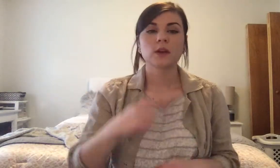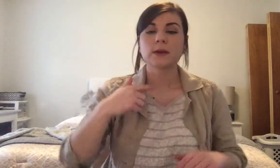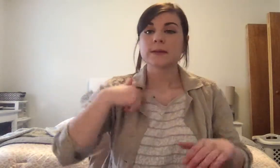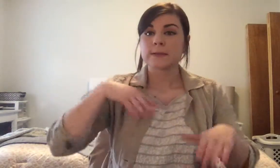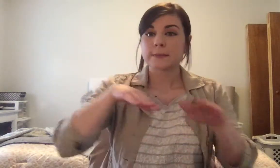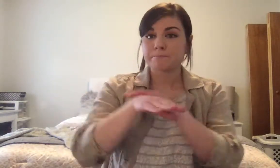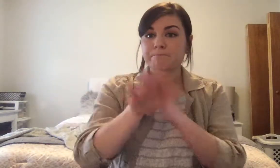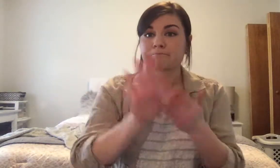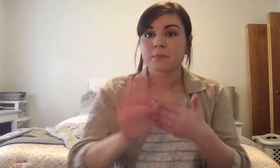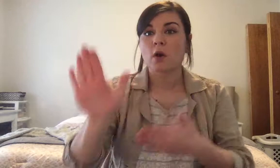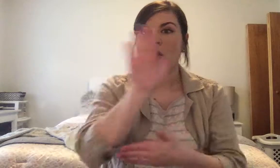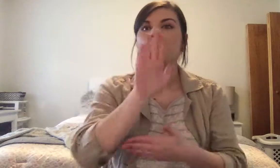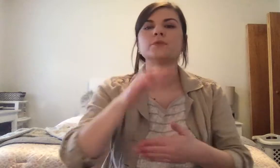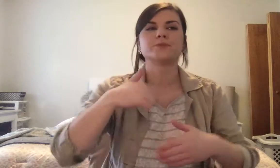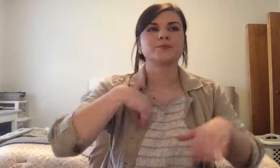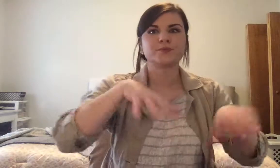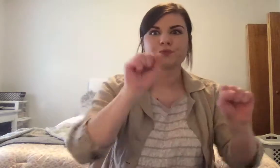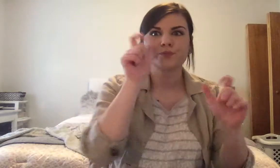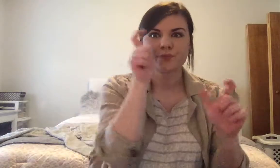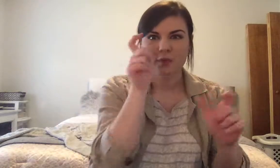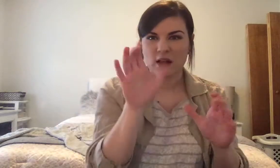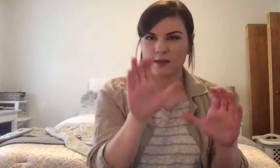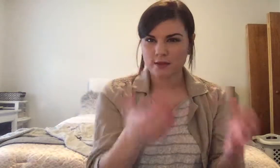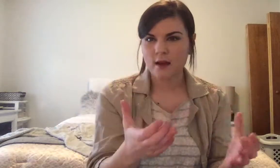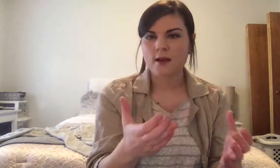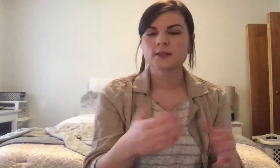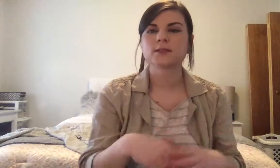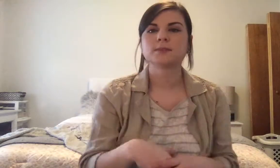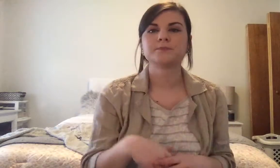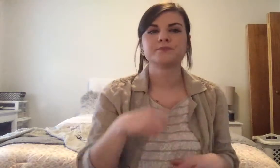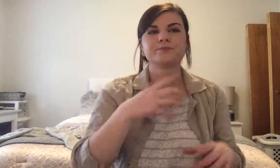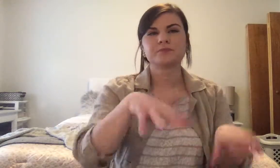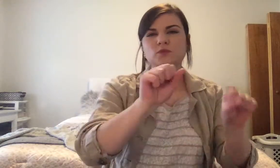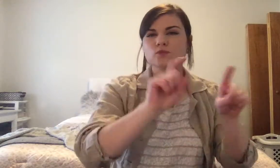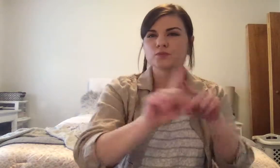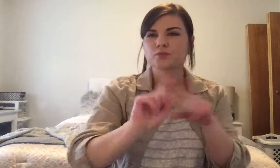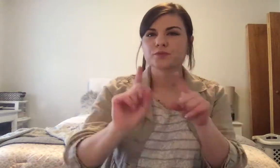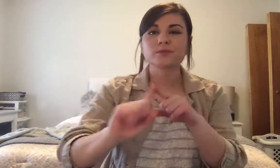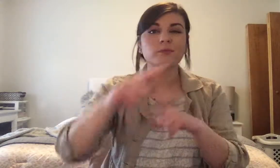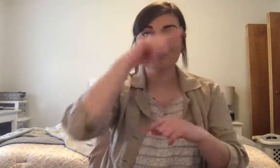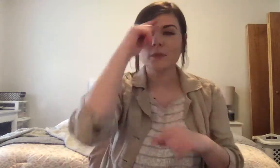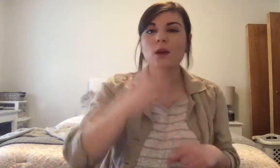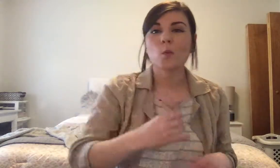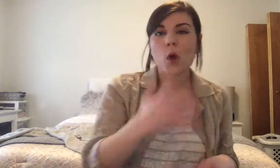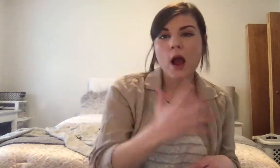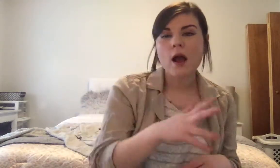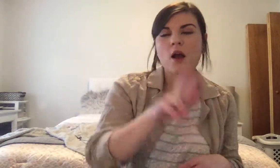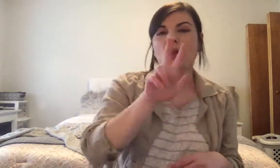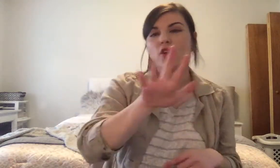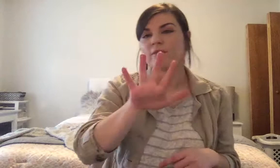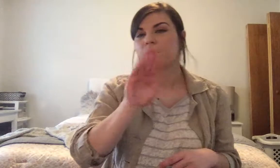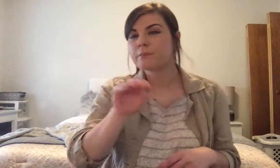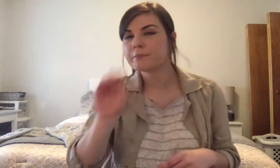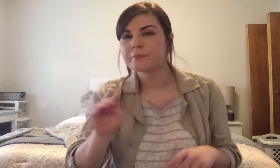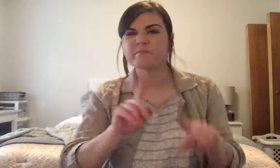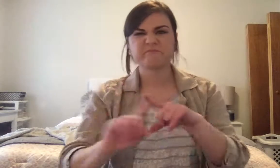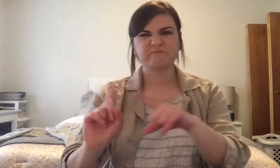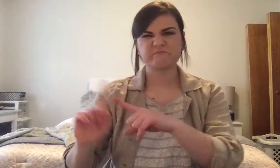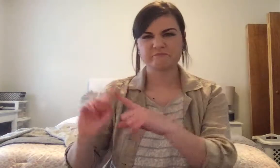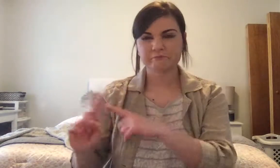was a 35 millimeter film class, black and white film class. And that class also had a darkroom component.